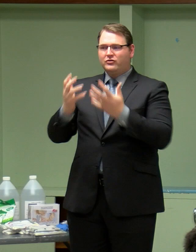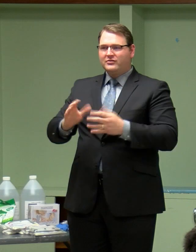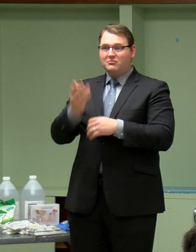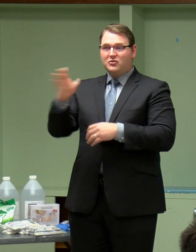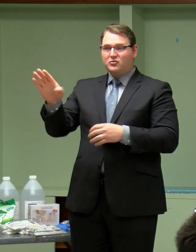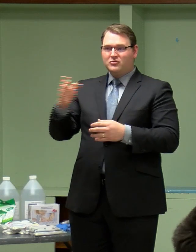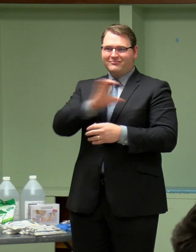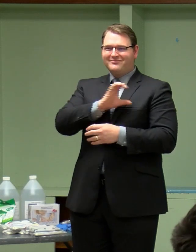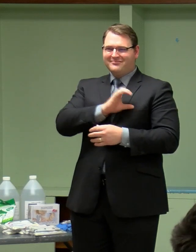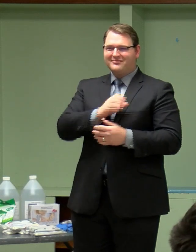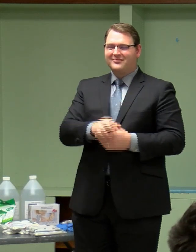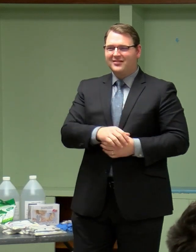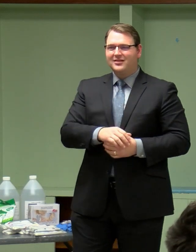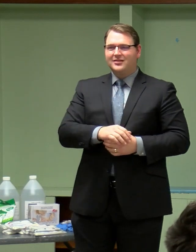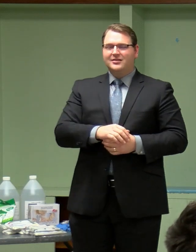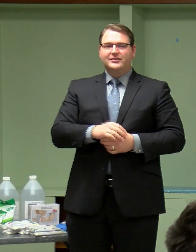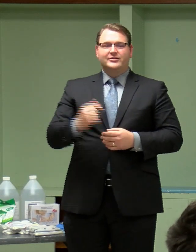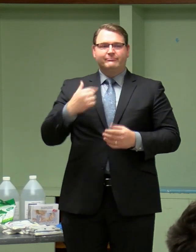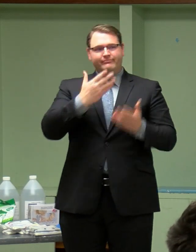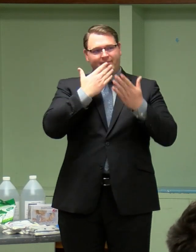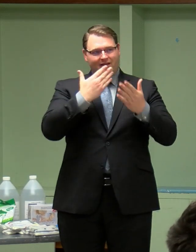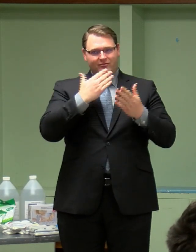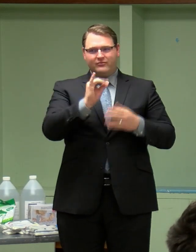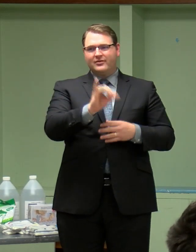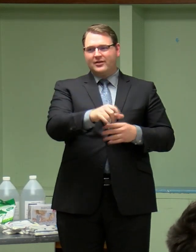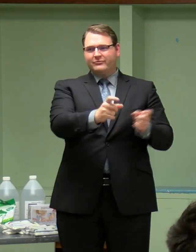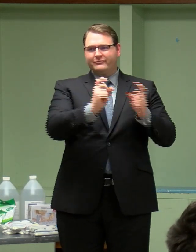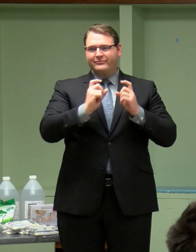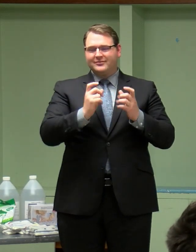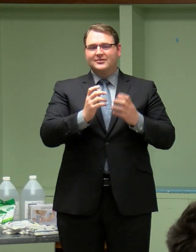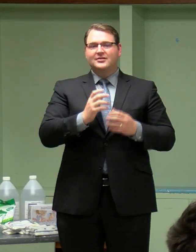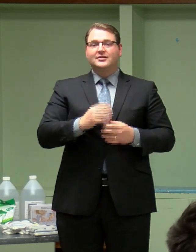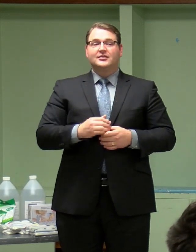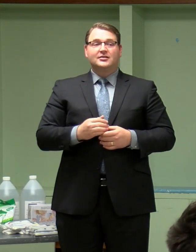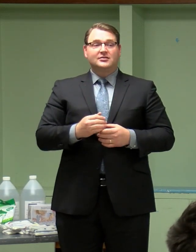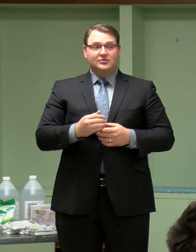blue. Thank you for that donation. And before I begin my